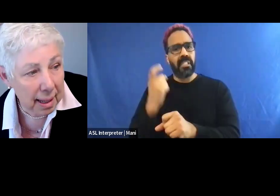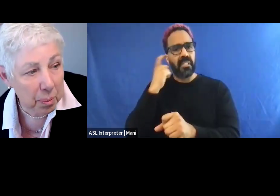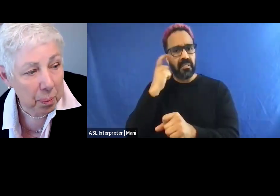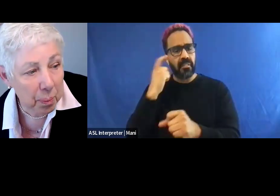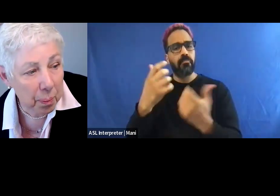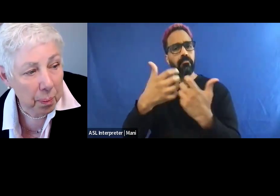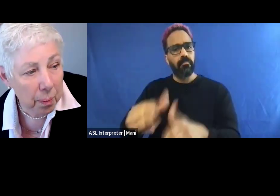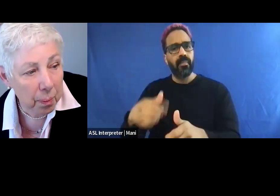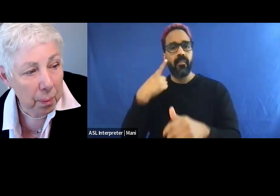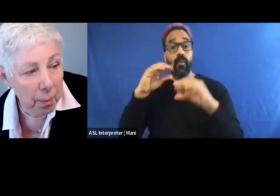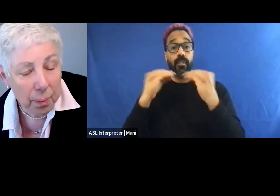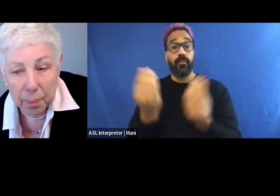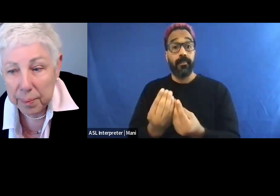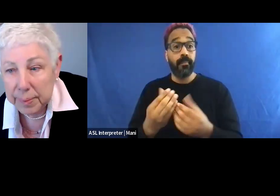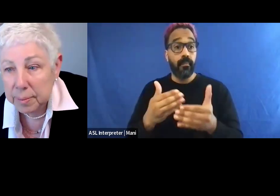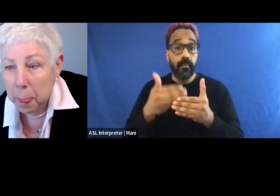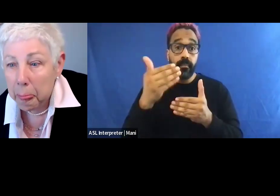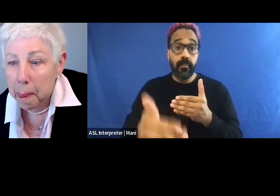the next slide.